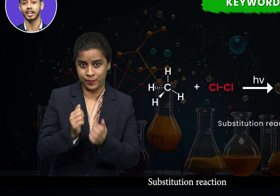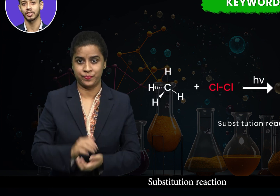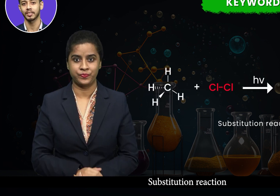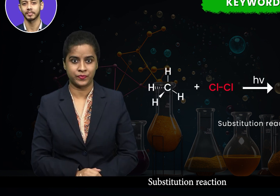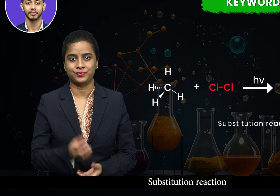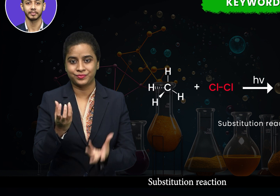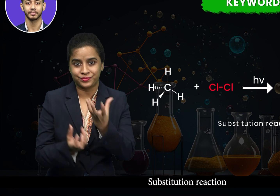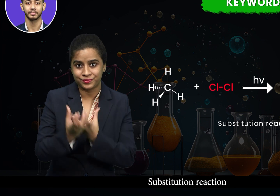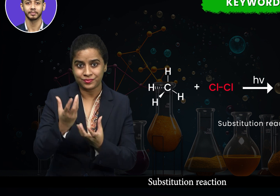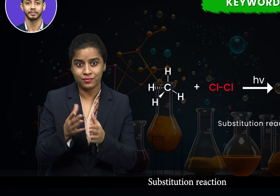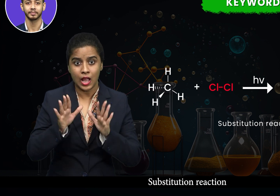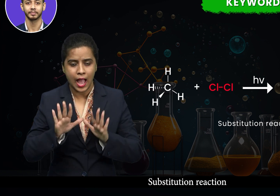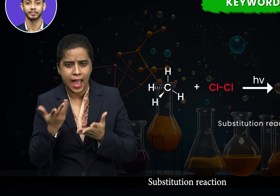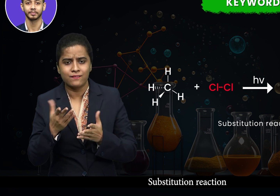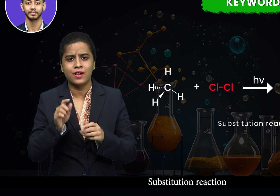substitution reaction,